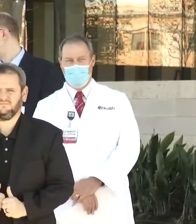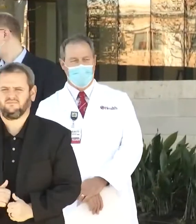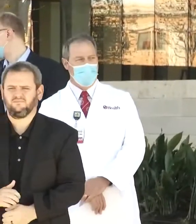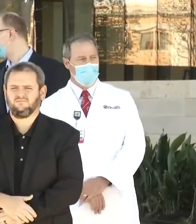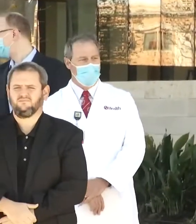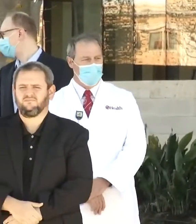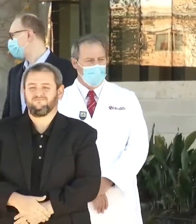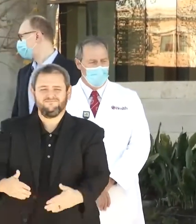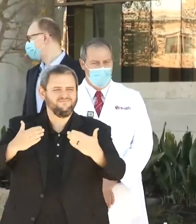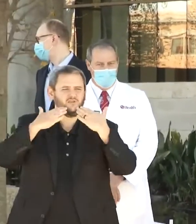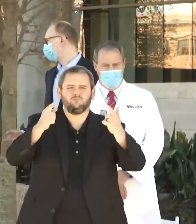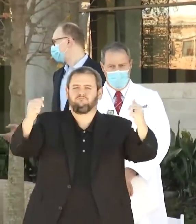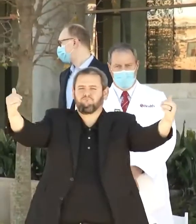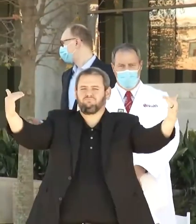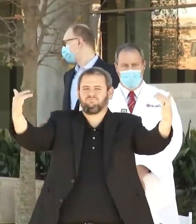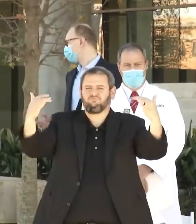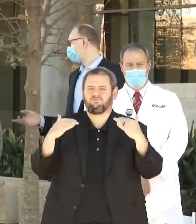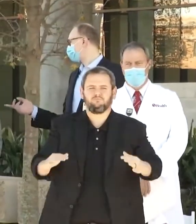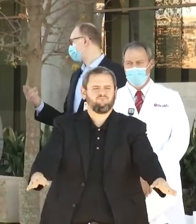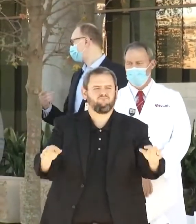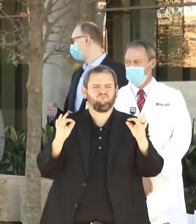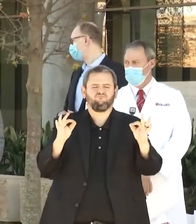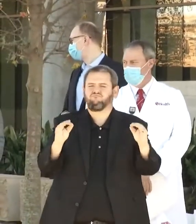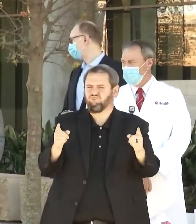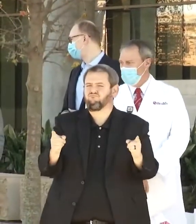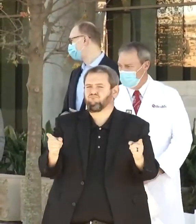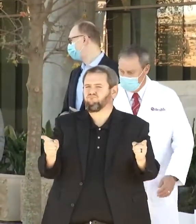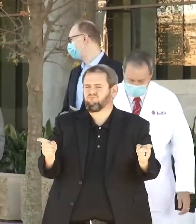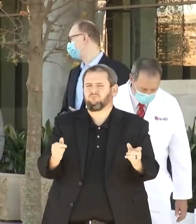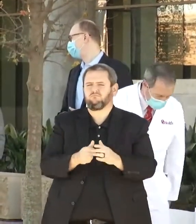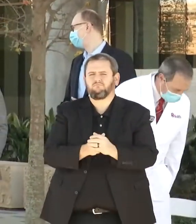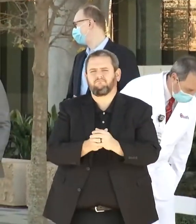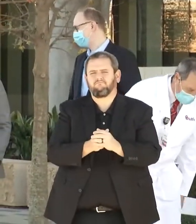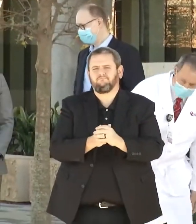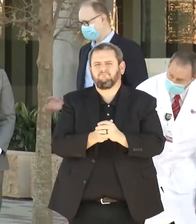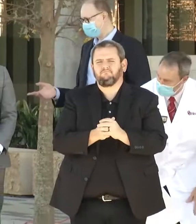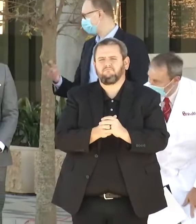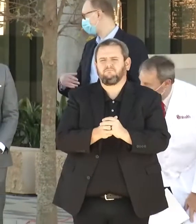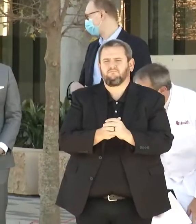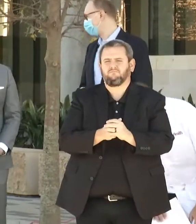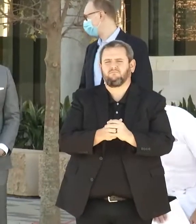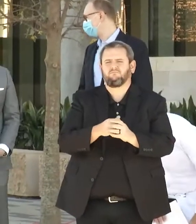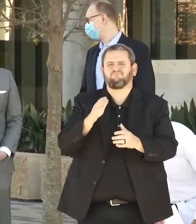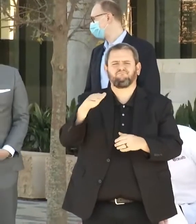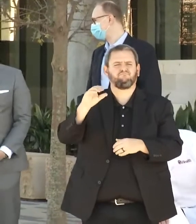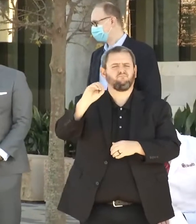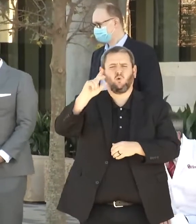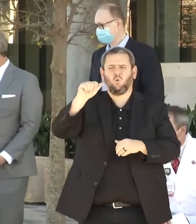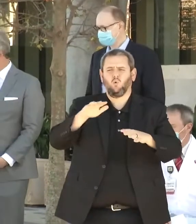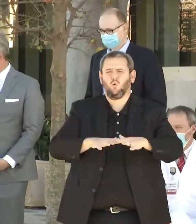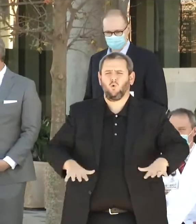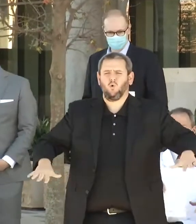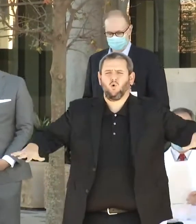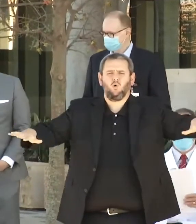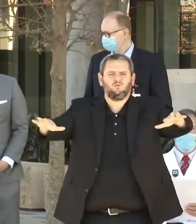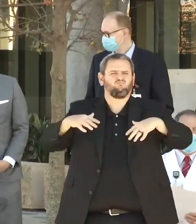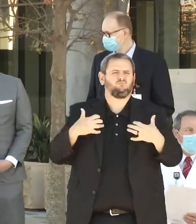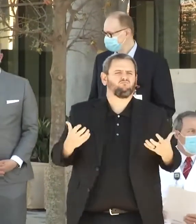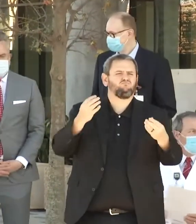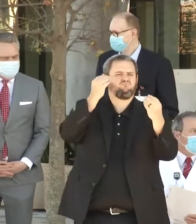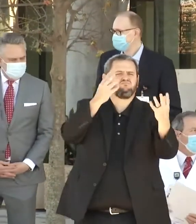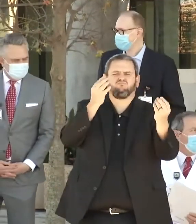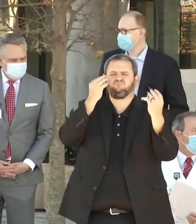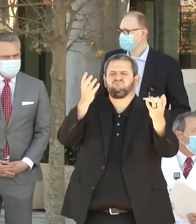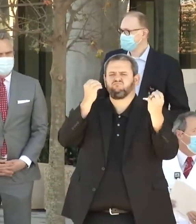Thank you so much for being here today. I want to give Oklahomans an update on our COVID-19 response and how the